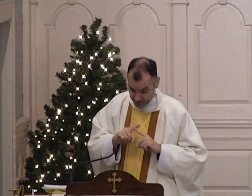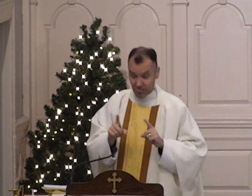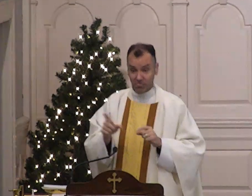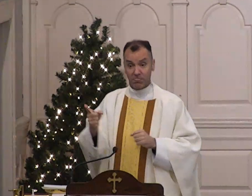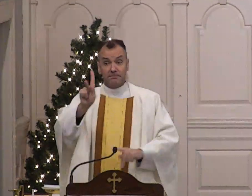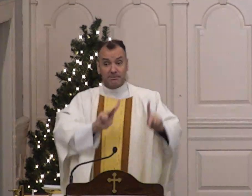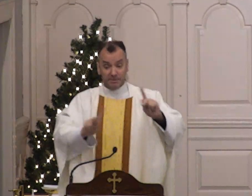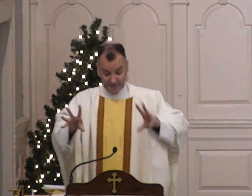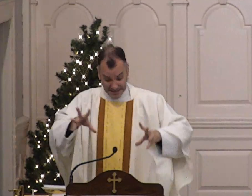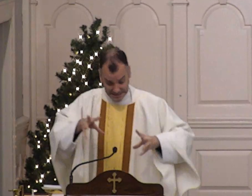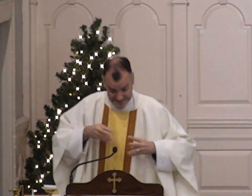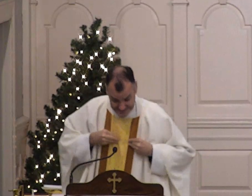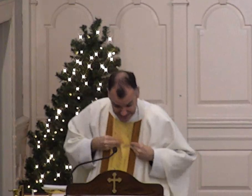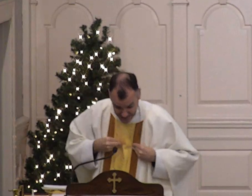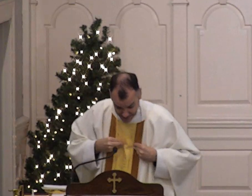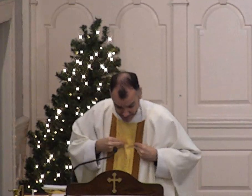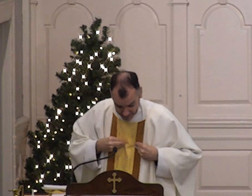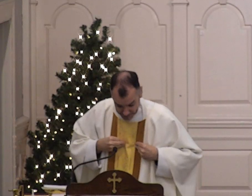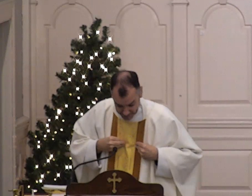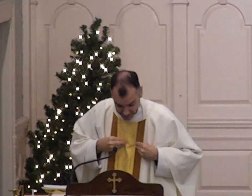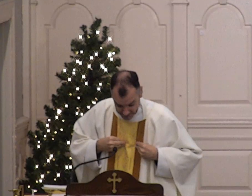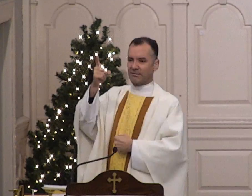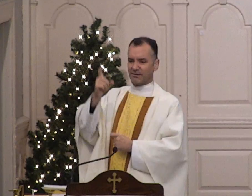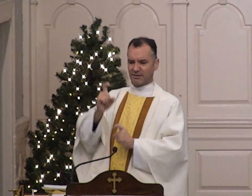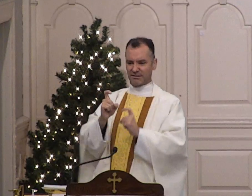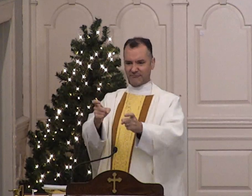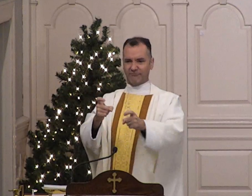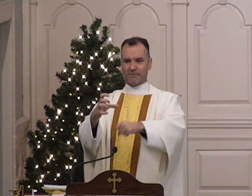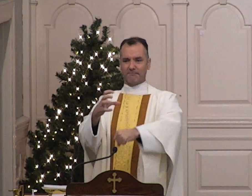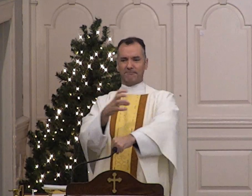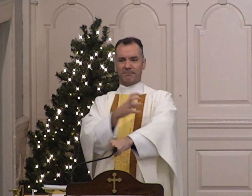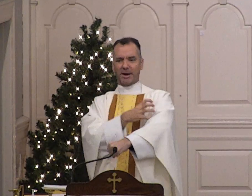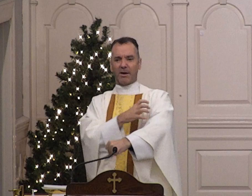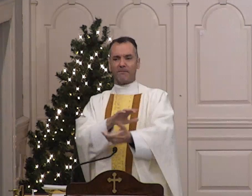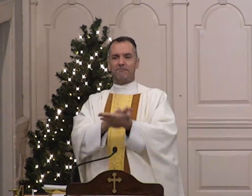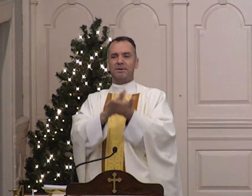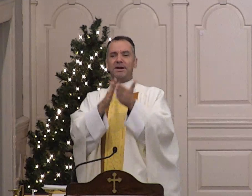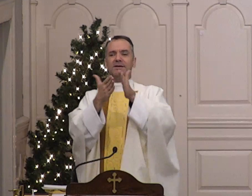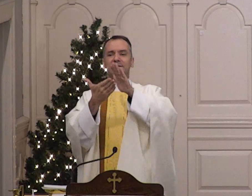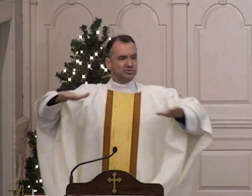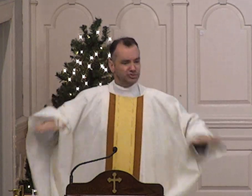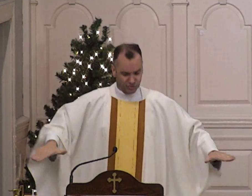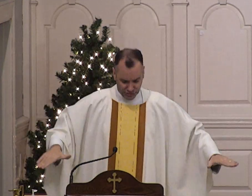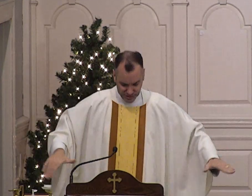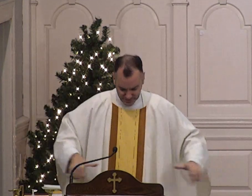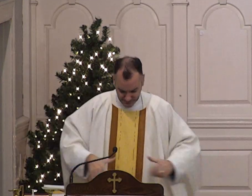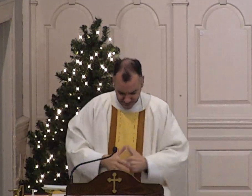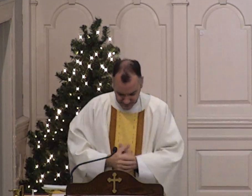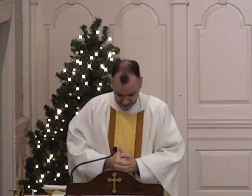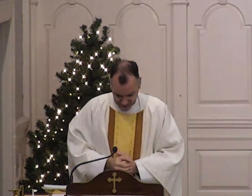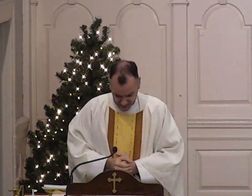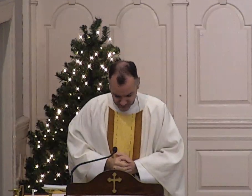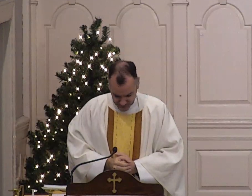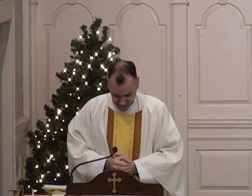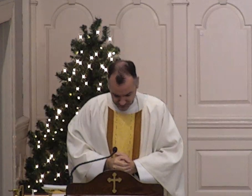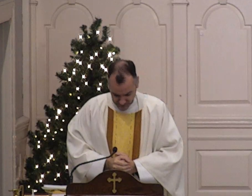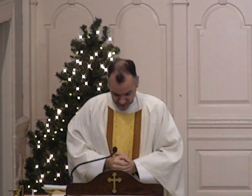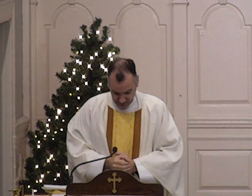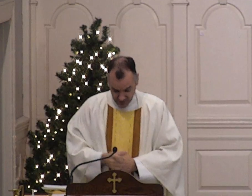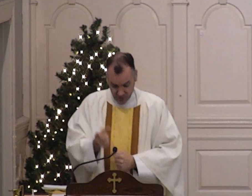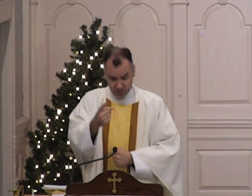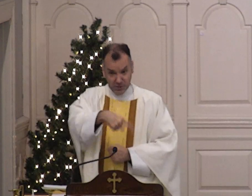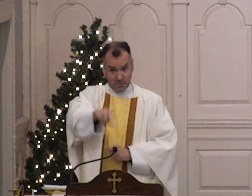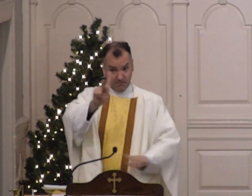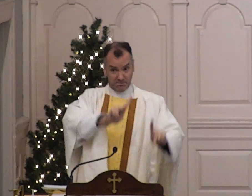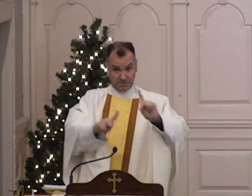But to those who did accept him, he gave power to become children of God.